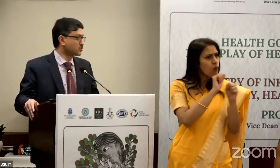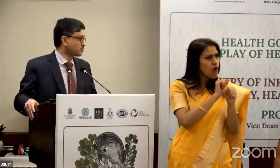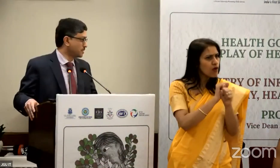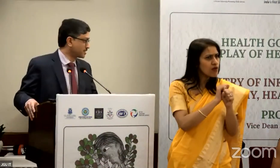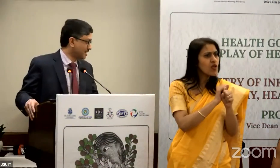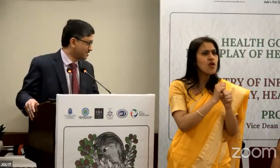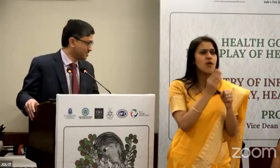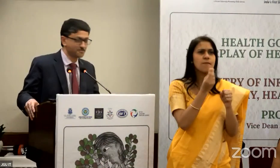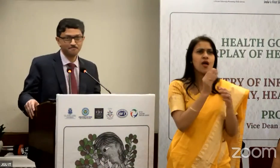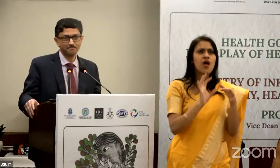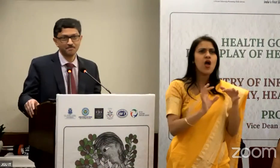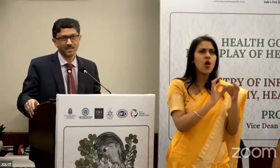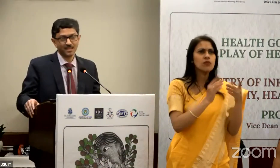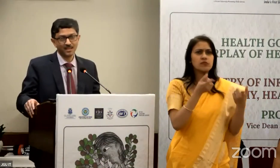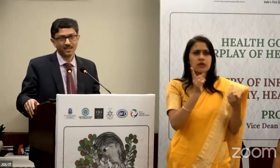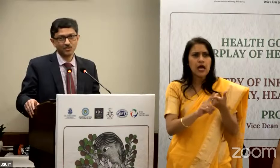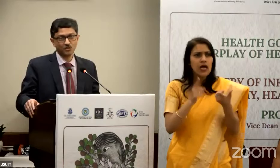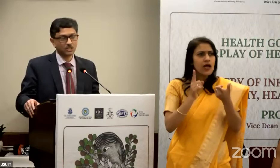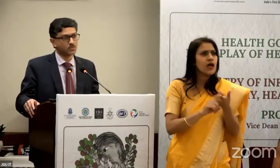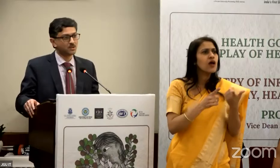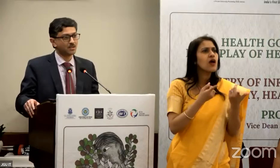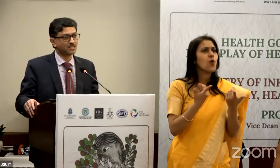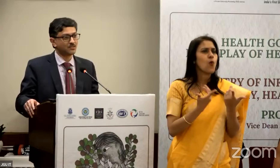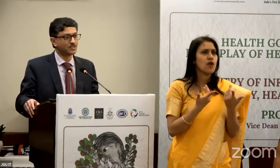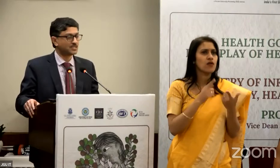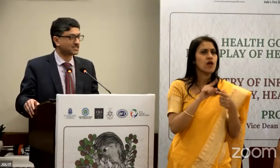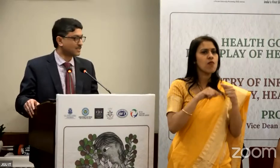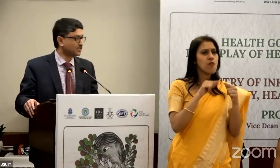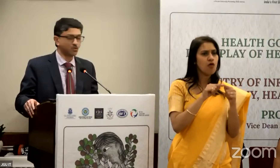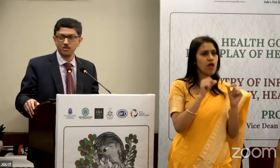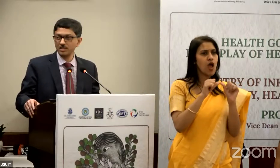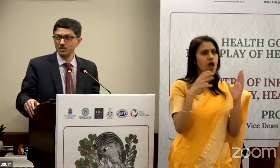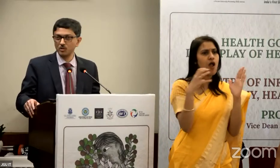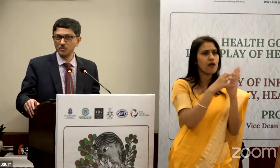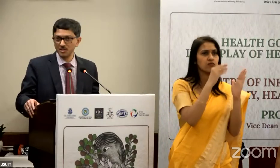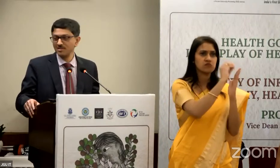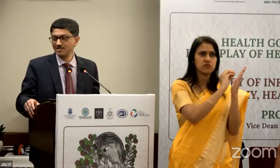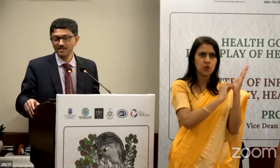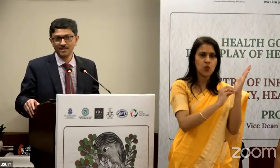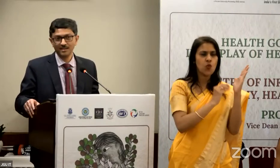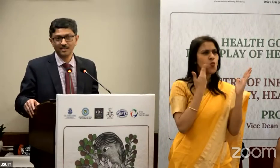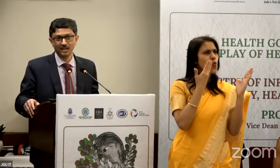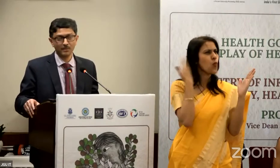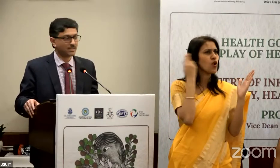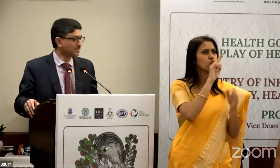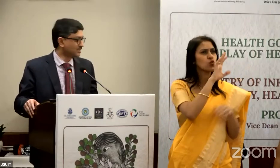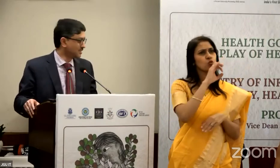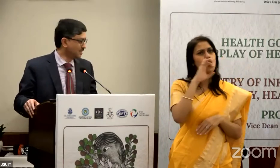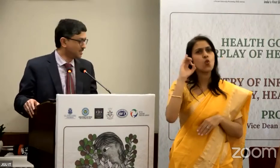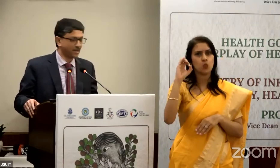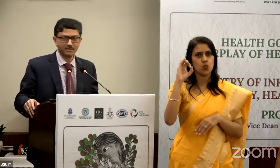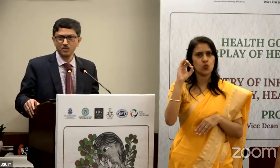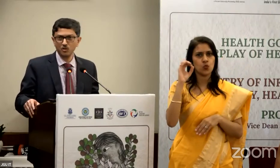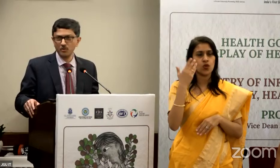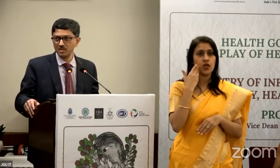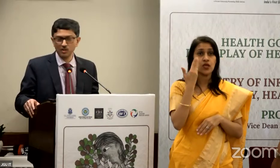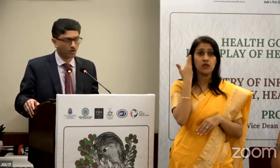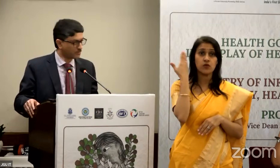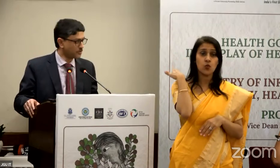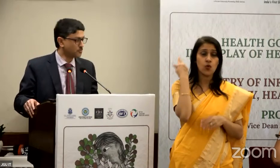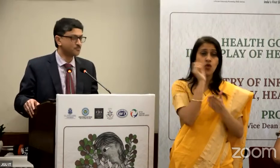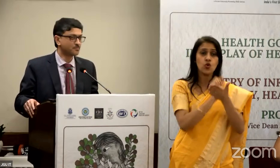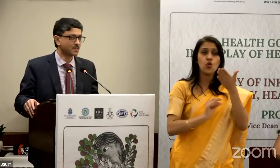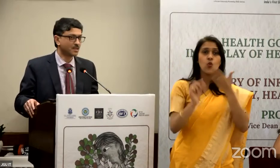to balance of payment crisis. So this was an article which Chantal wrote in 2000 in the American, I think, University